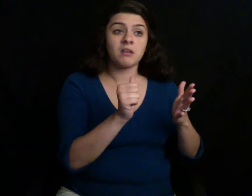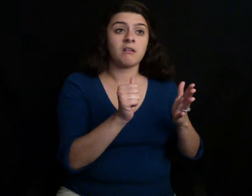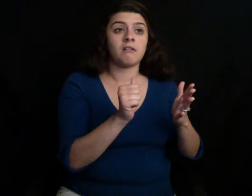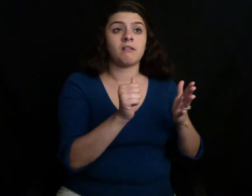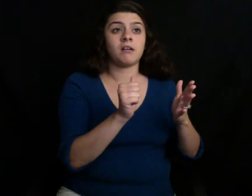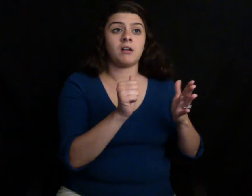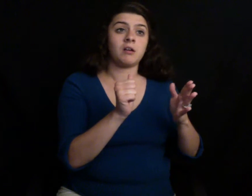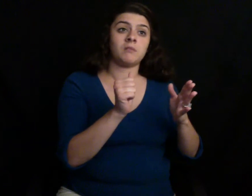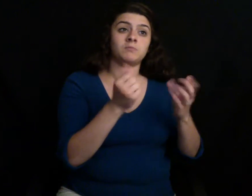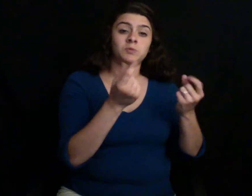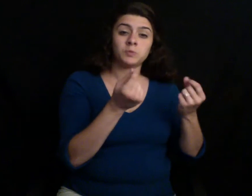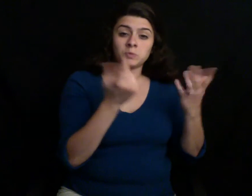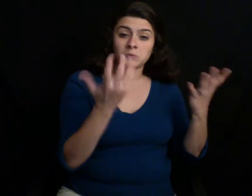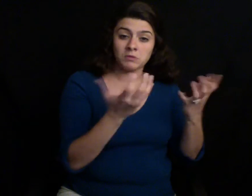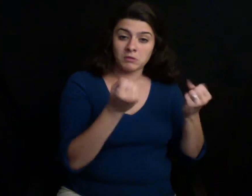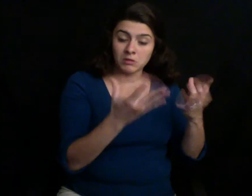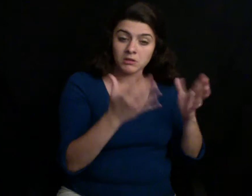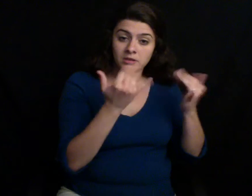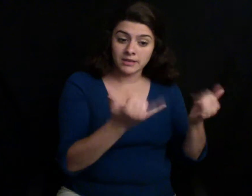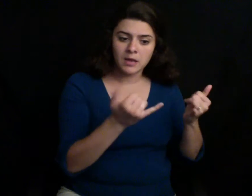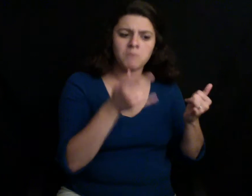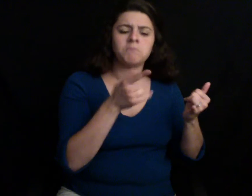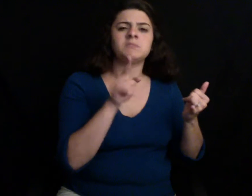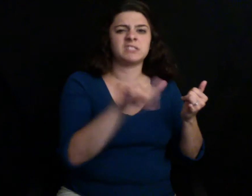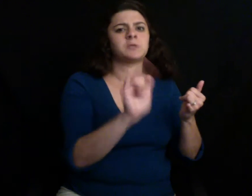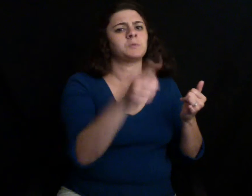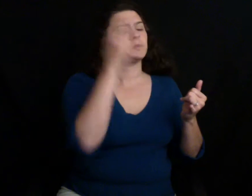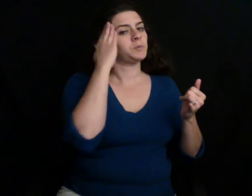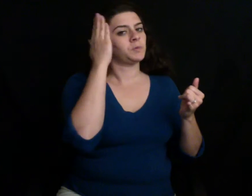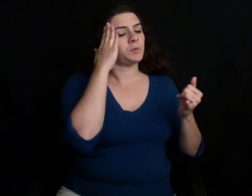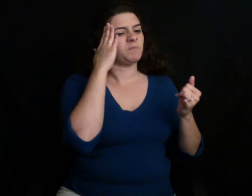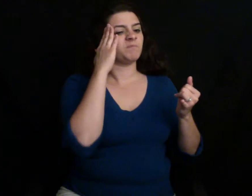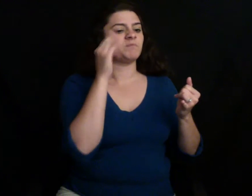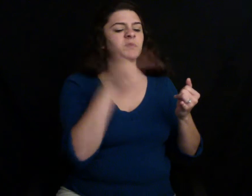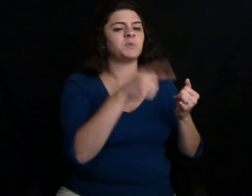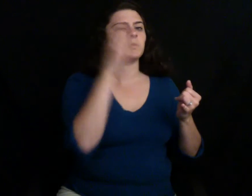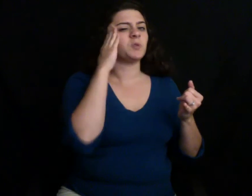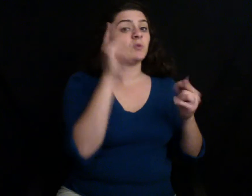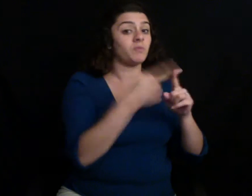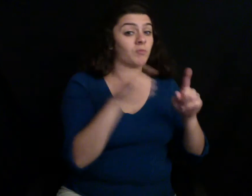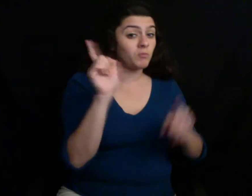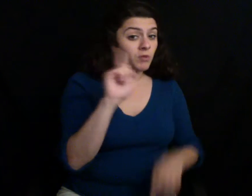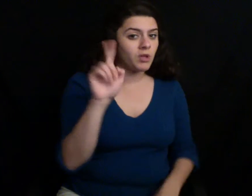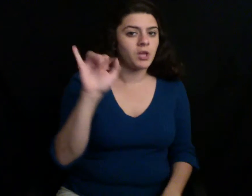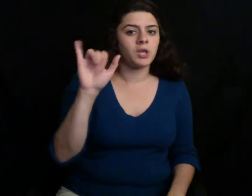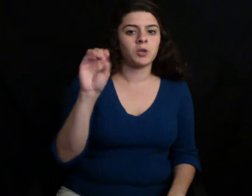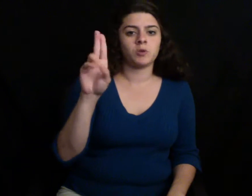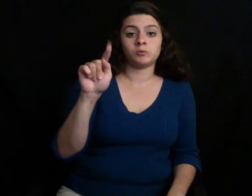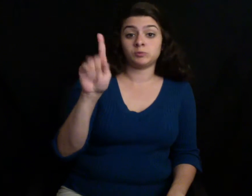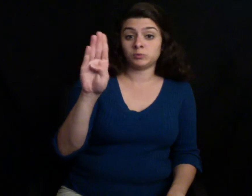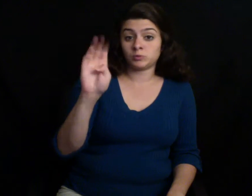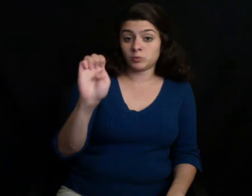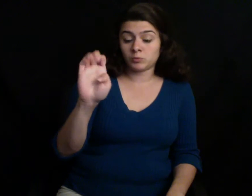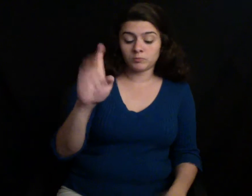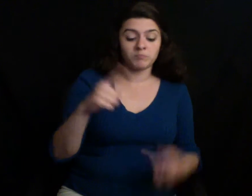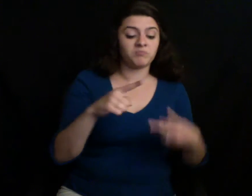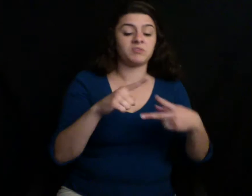YouTube sensation, rapper, comedian, or one of the most popular entertainers on Vine. But even though he's found success now, it